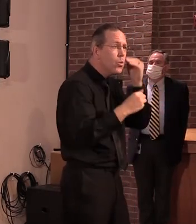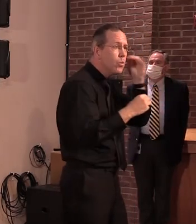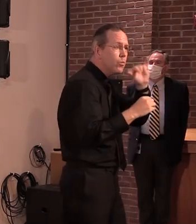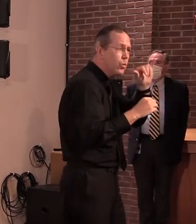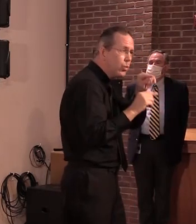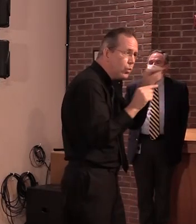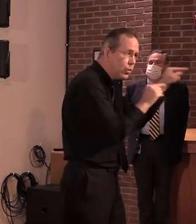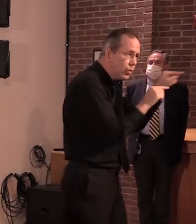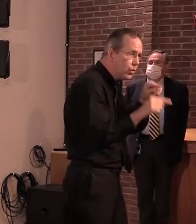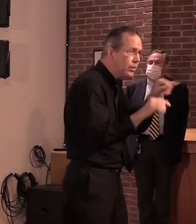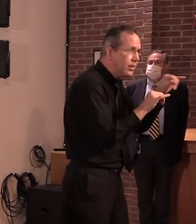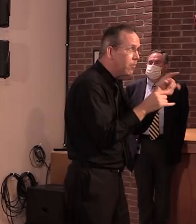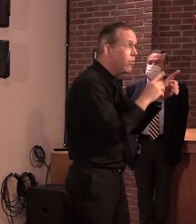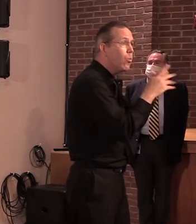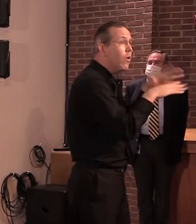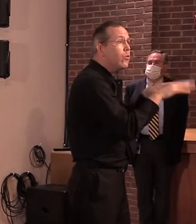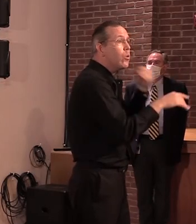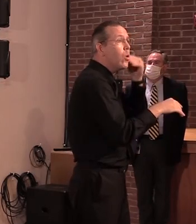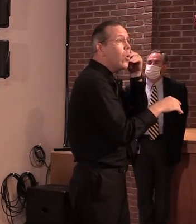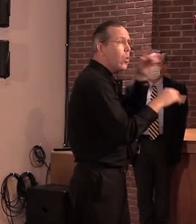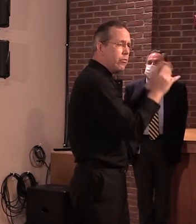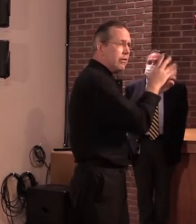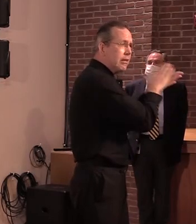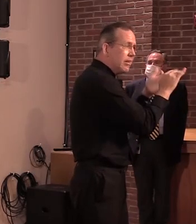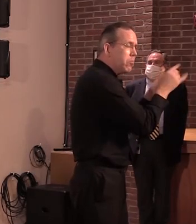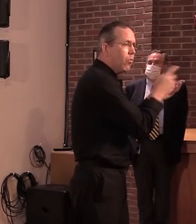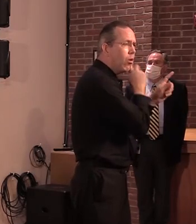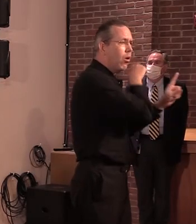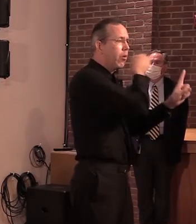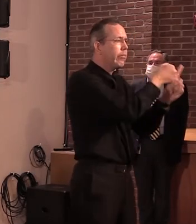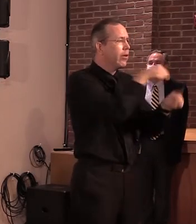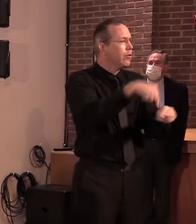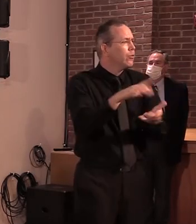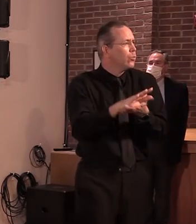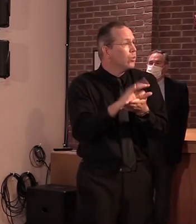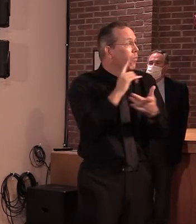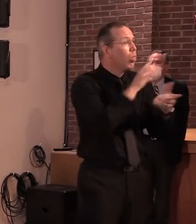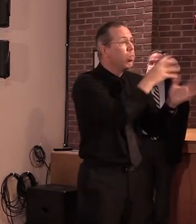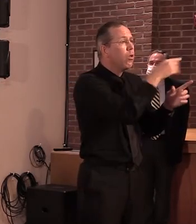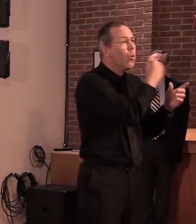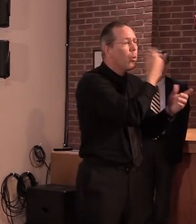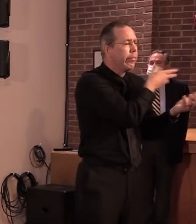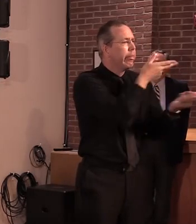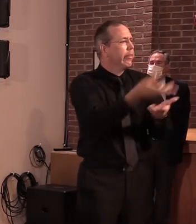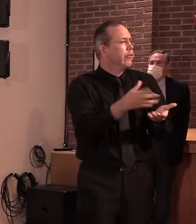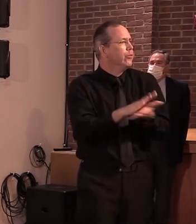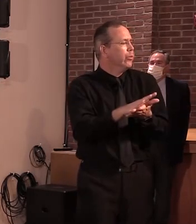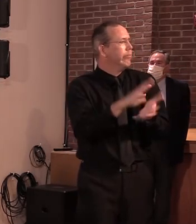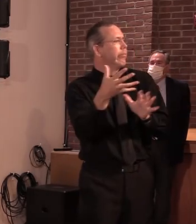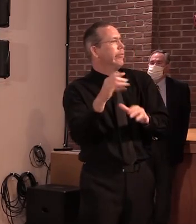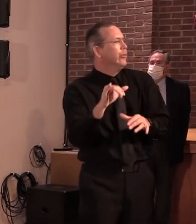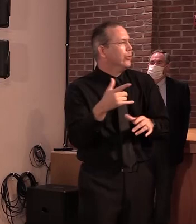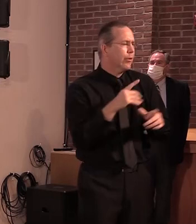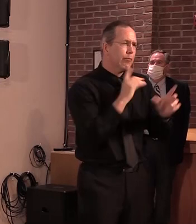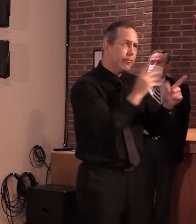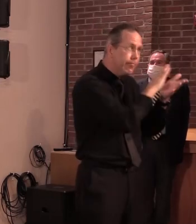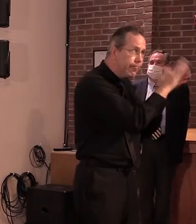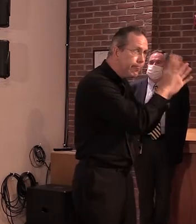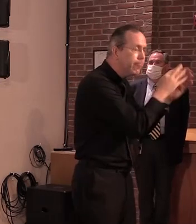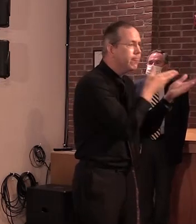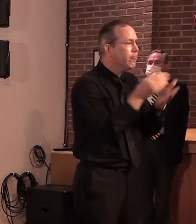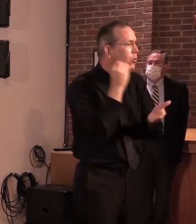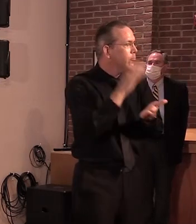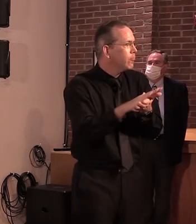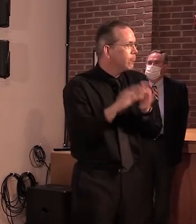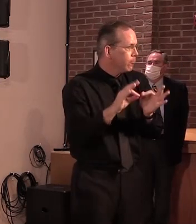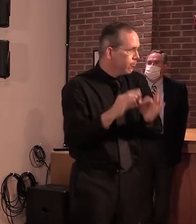Lastly, I want to address the very real and valid and reasonable reactions of confusion and distress